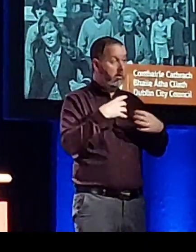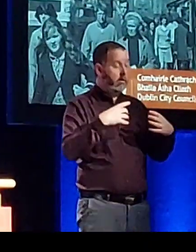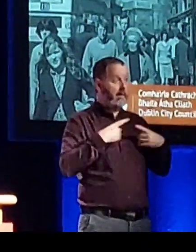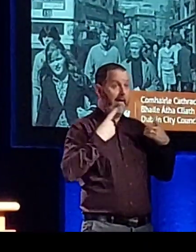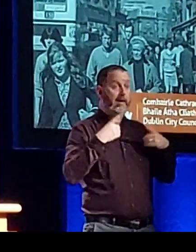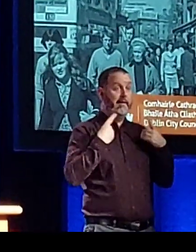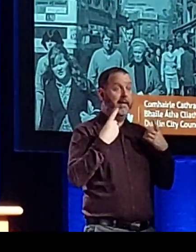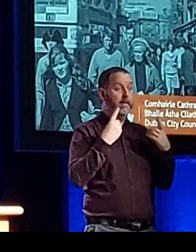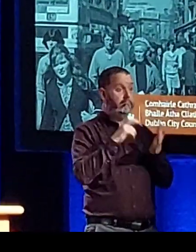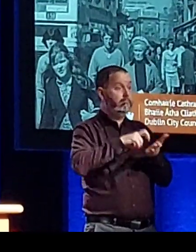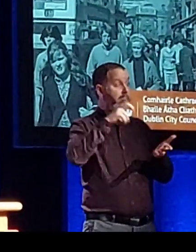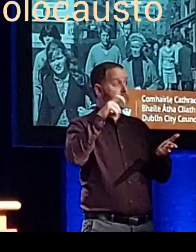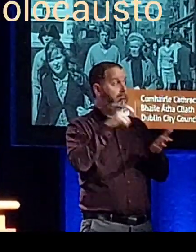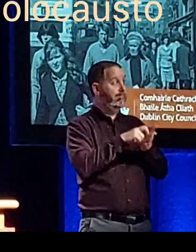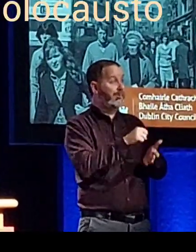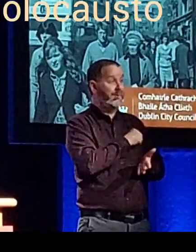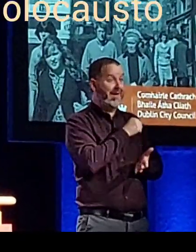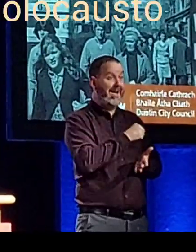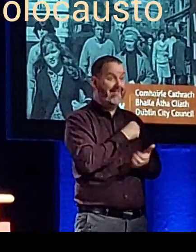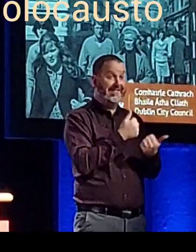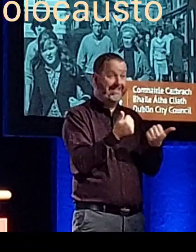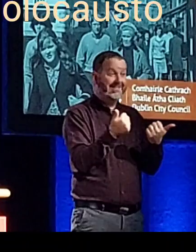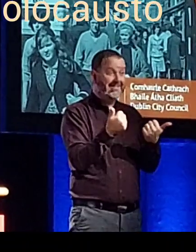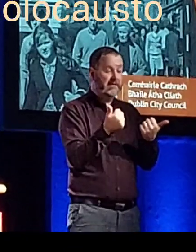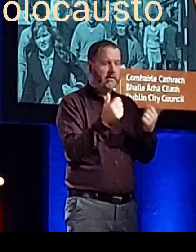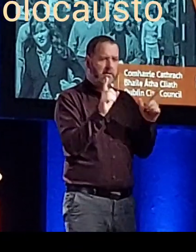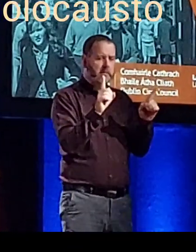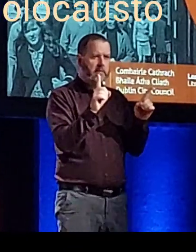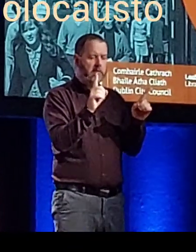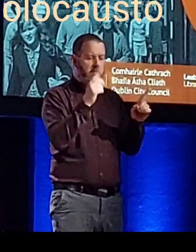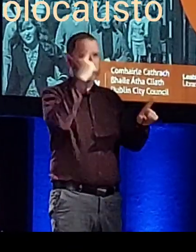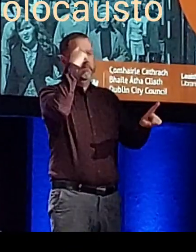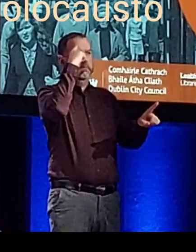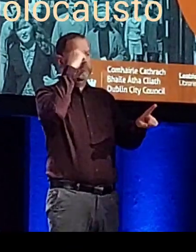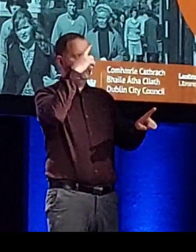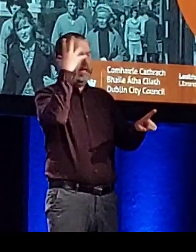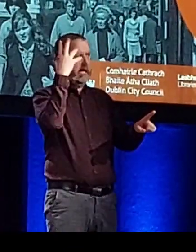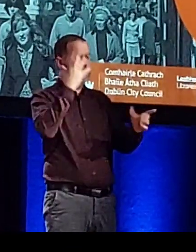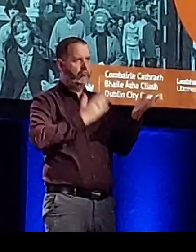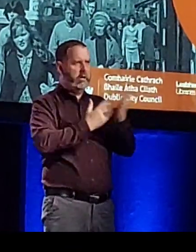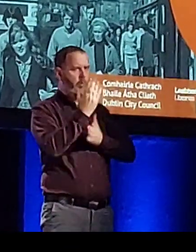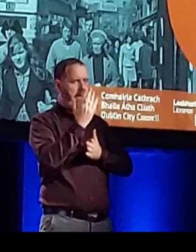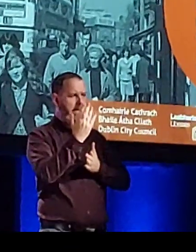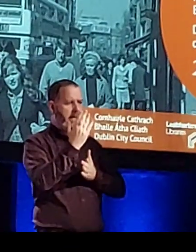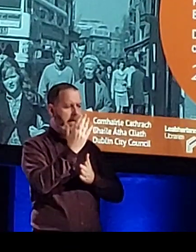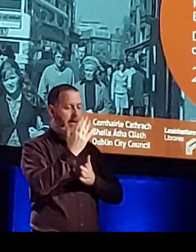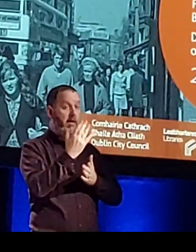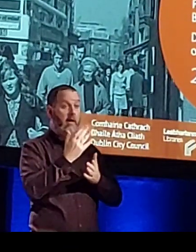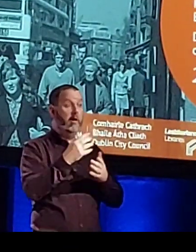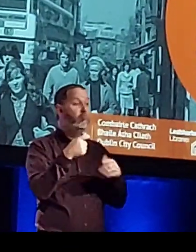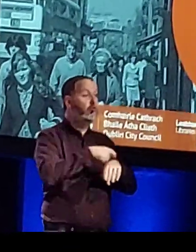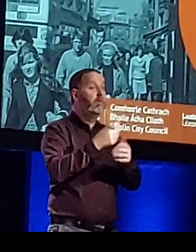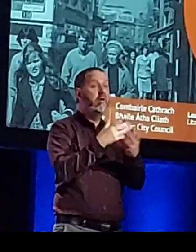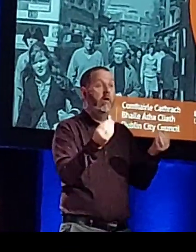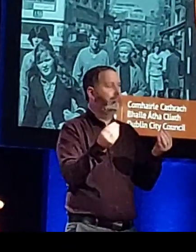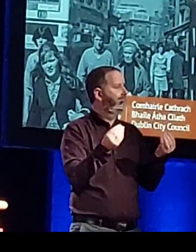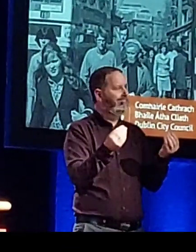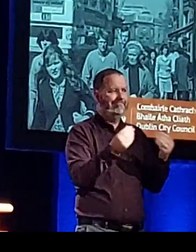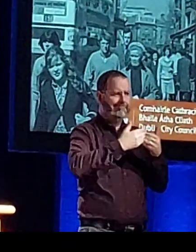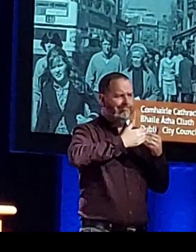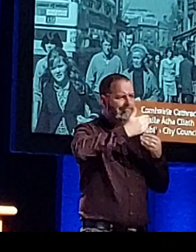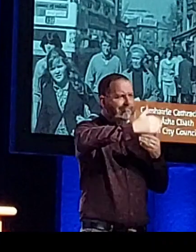have survived, but at the same time realised immediately that they had a whole new set of troubles facing them. So